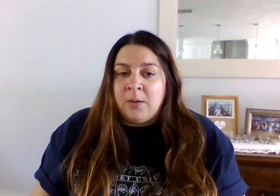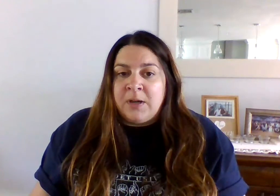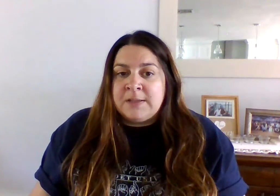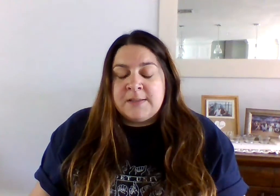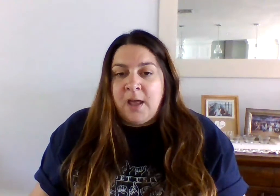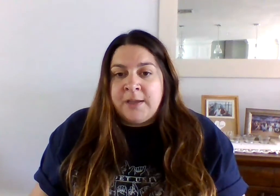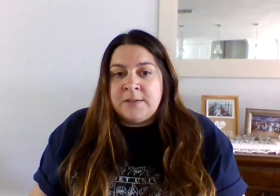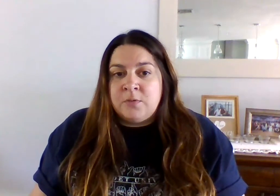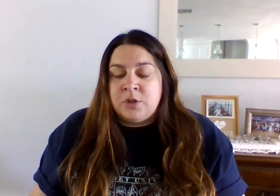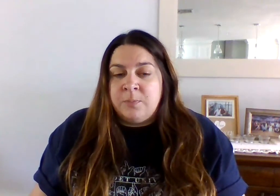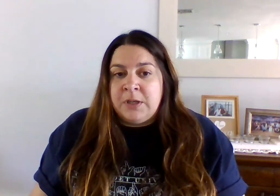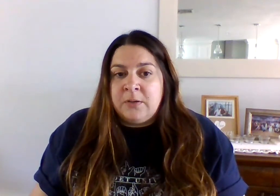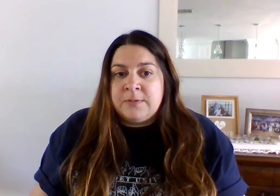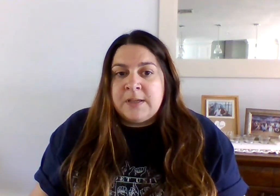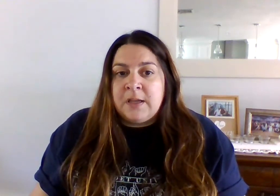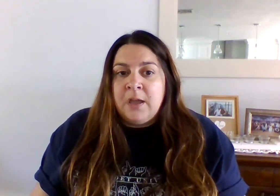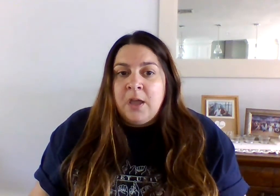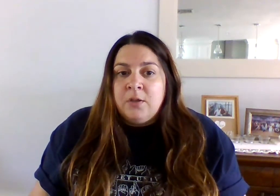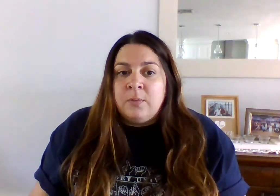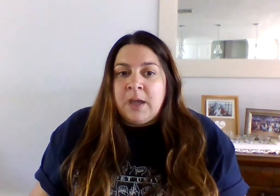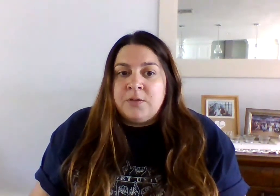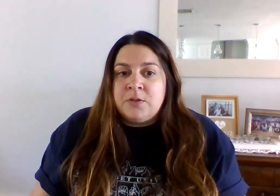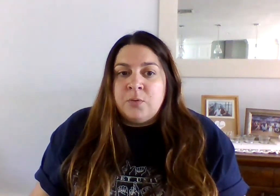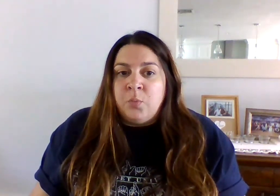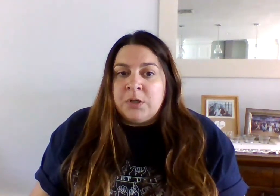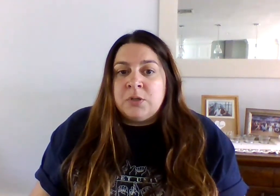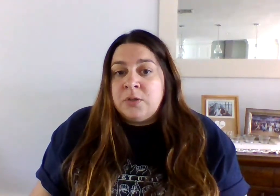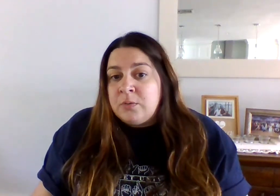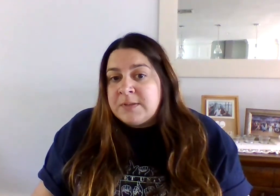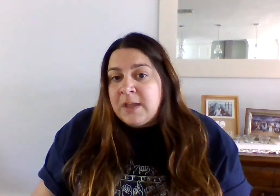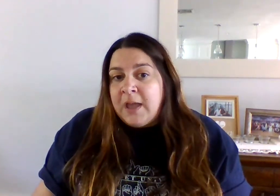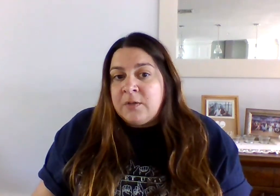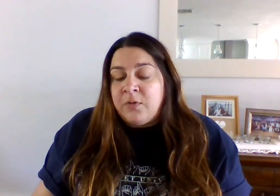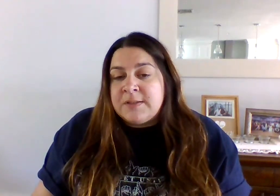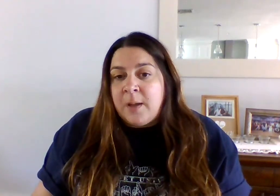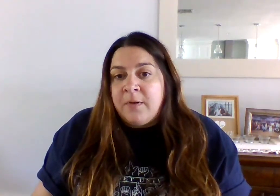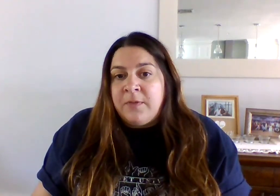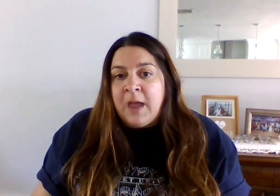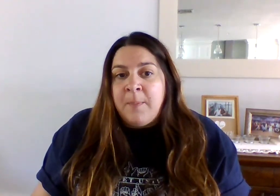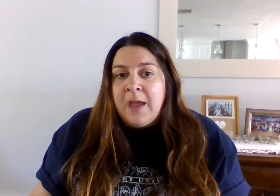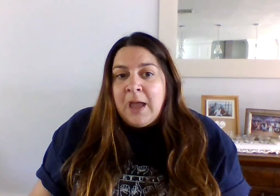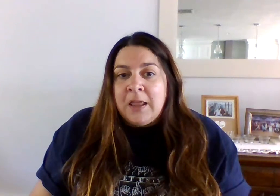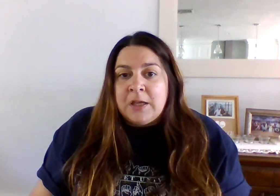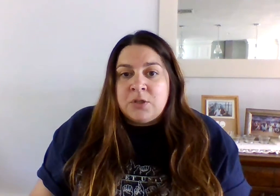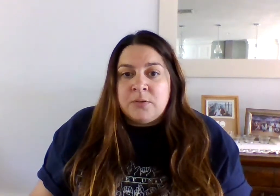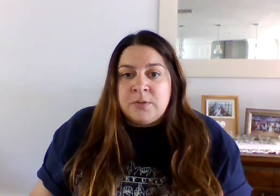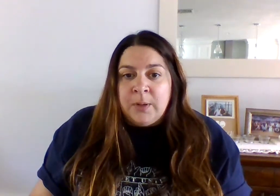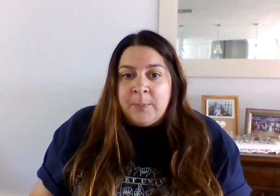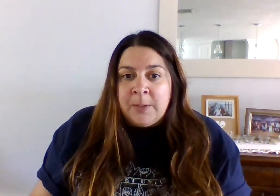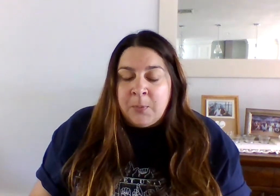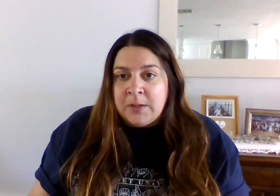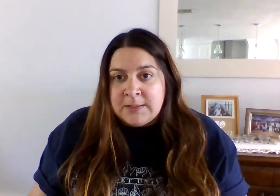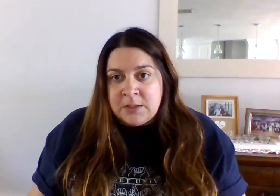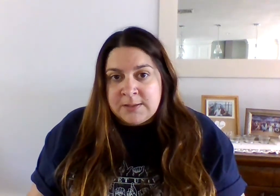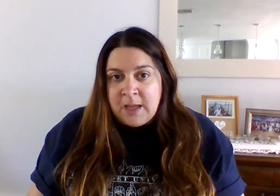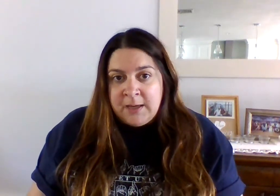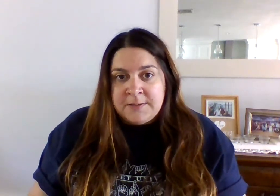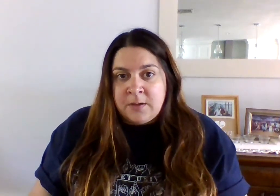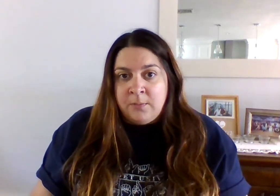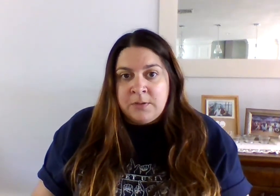many slides you should be using. You can do 1 to 2 slides for some of them, and then it shows you how many points each slide is going to